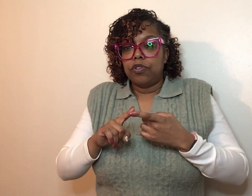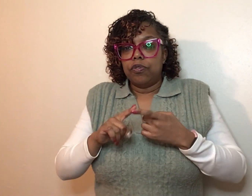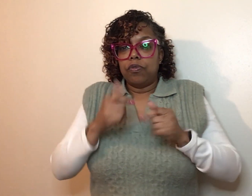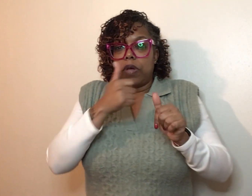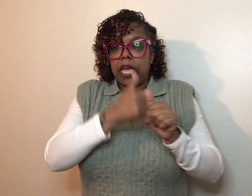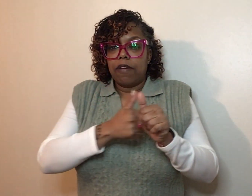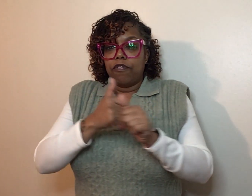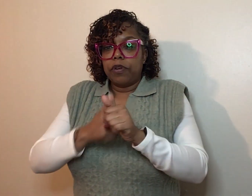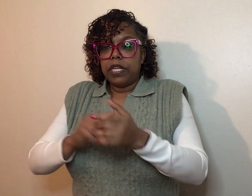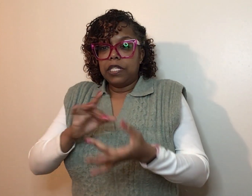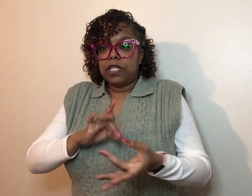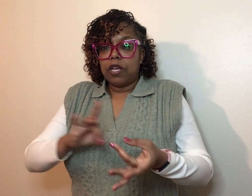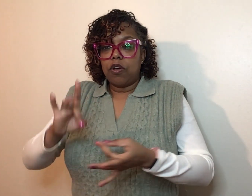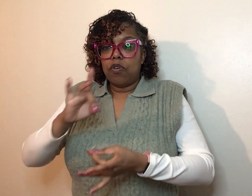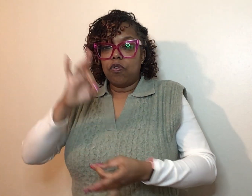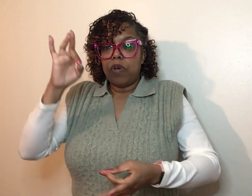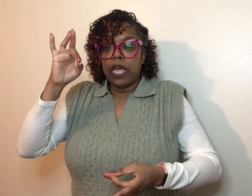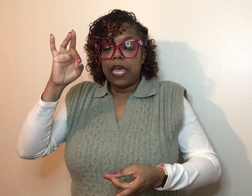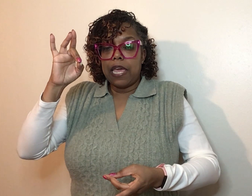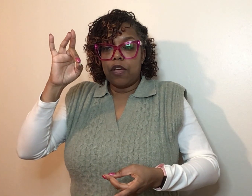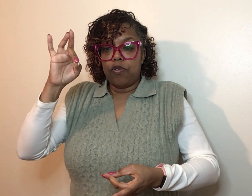to every soul held